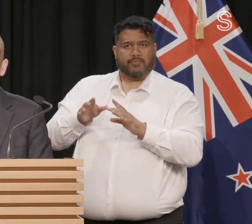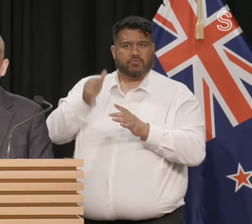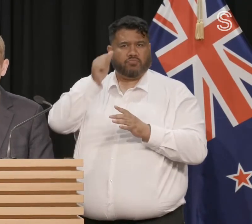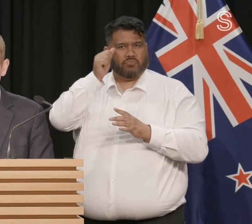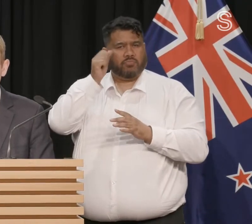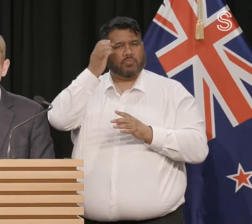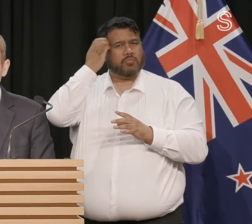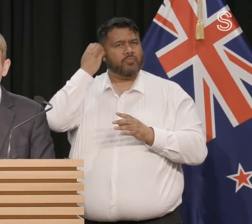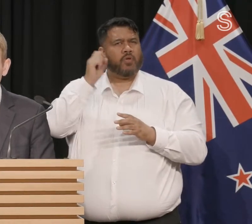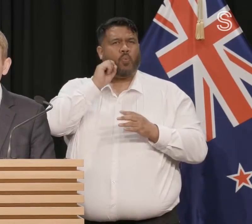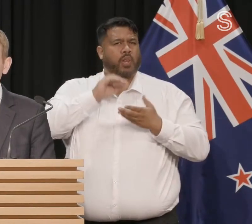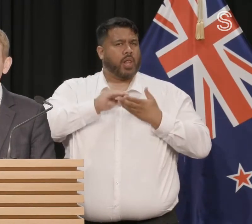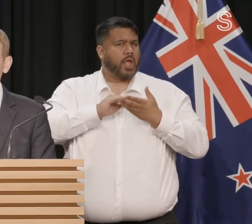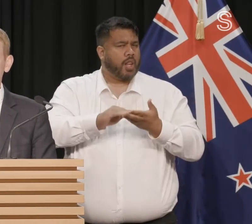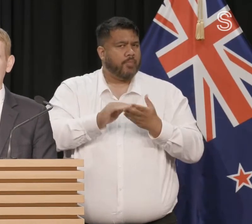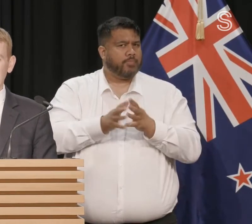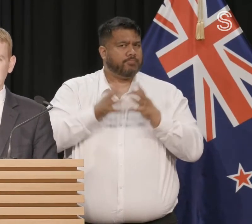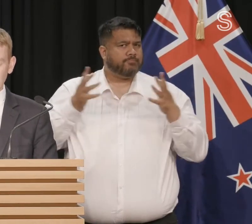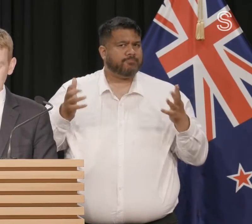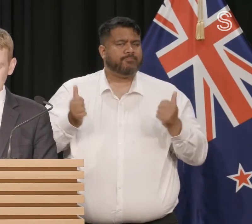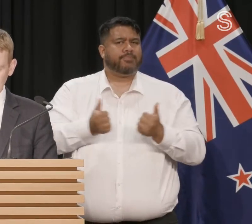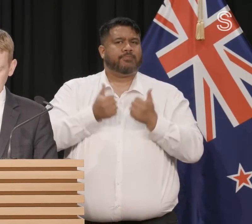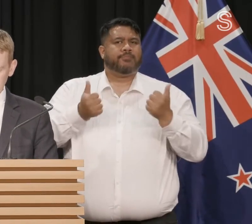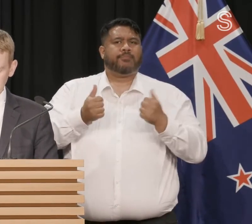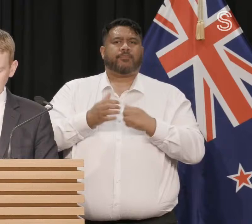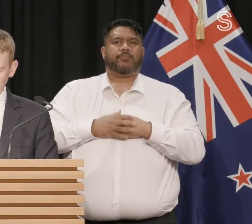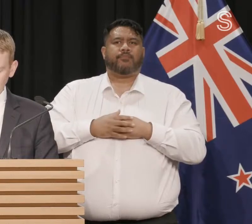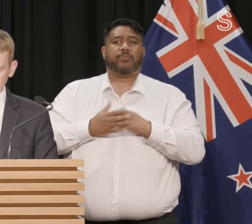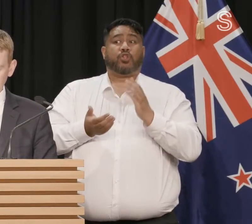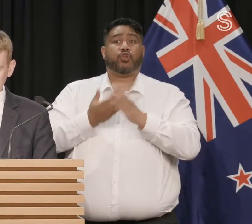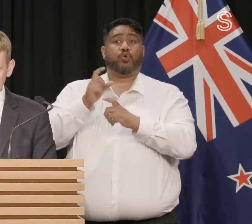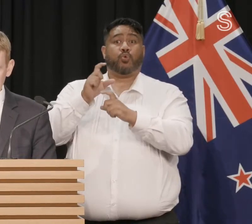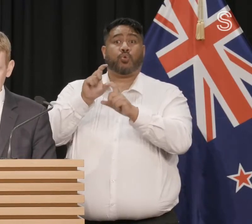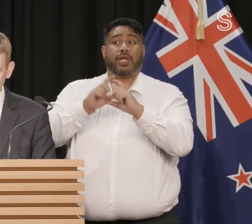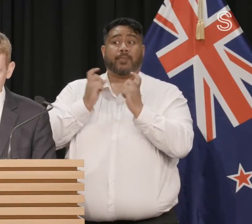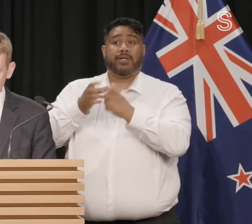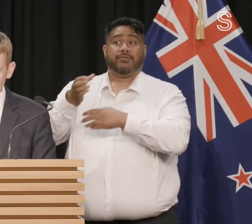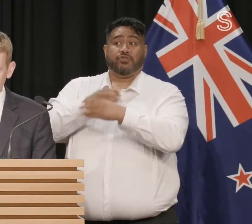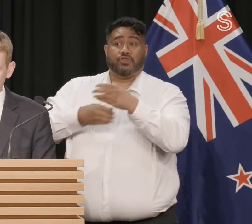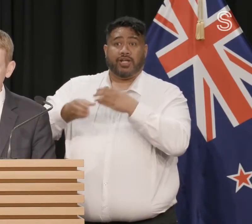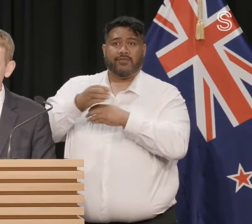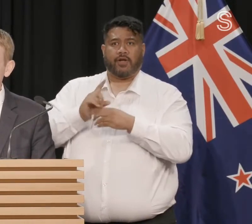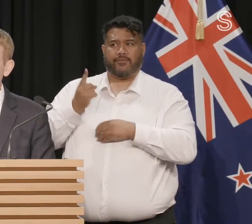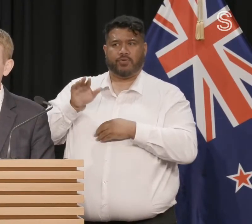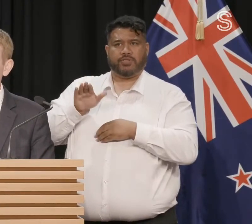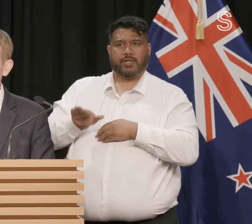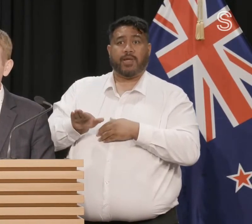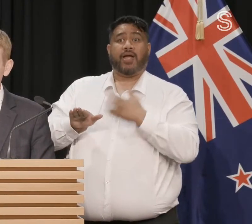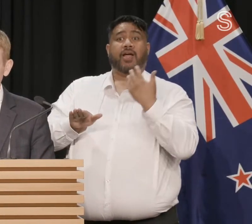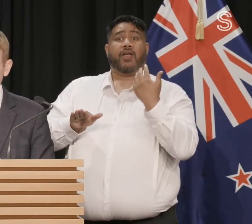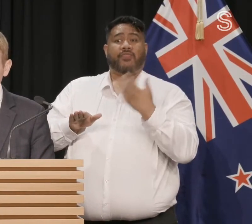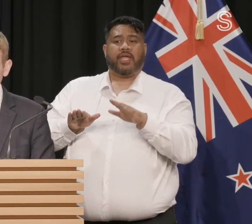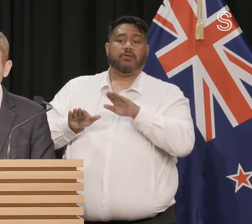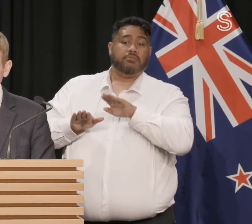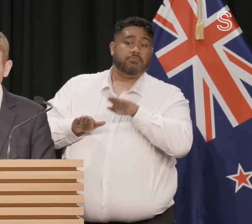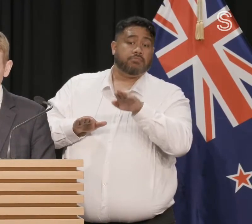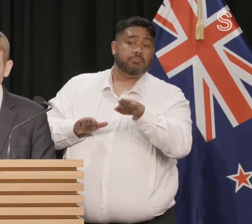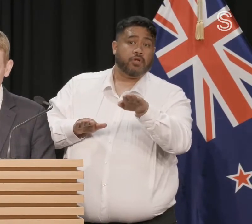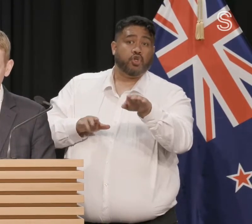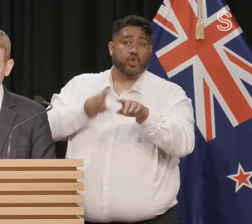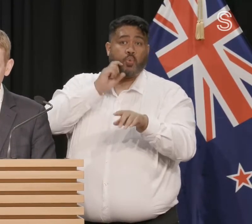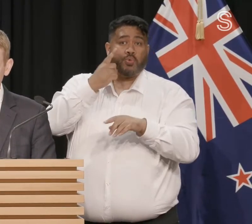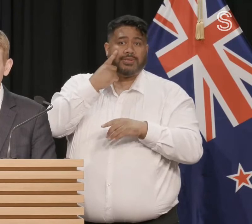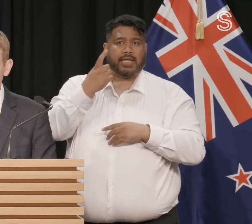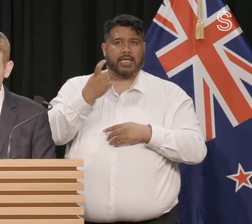themselves. But this reshuffle is just the first step. Over the coming days and weeks, you'll see us put our words into action